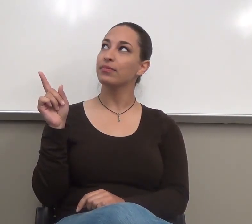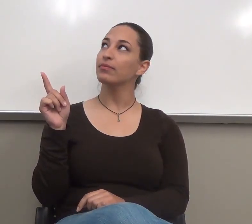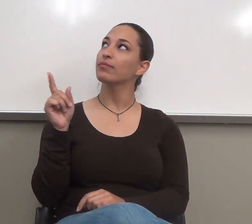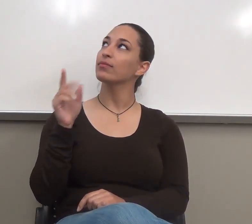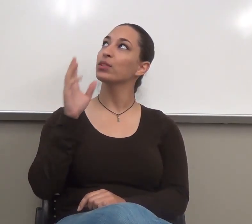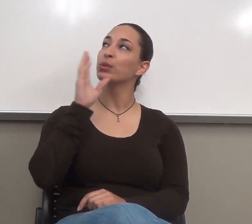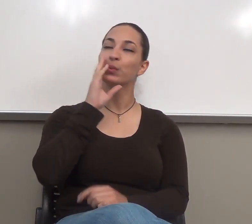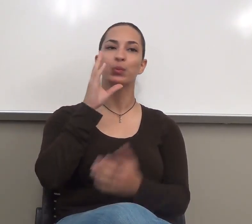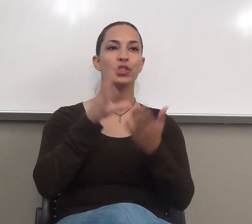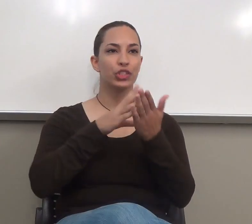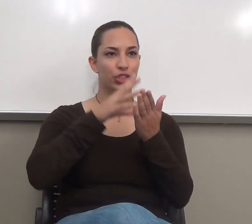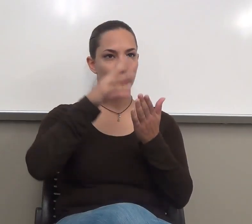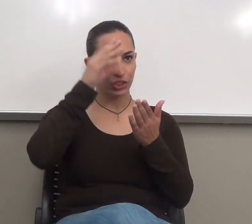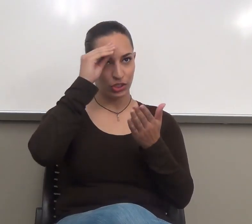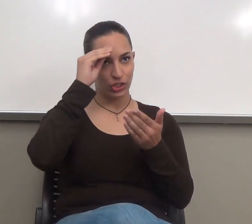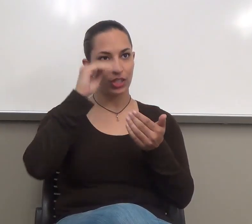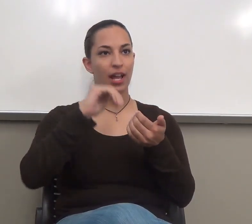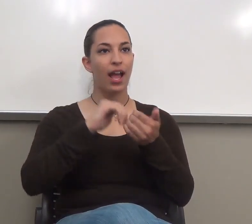is that you are going to